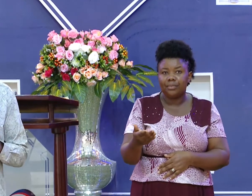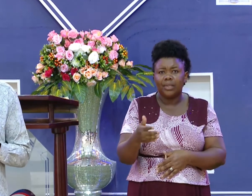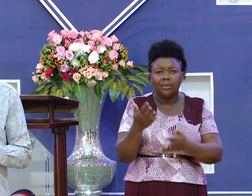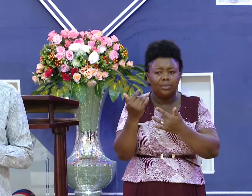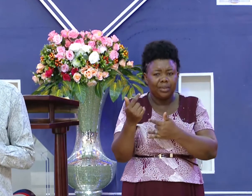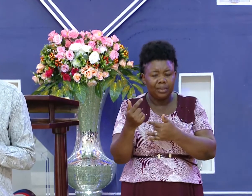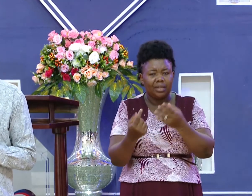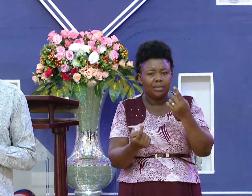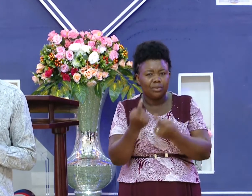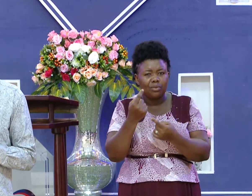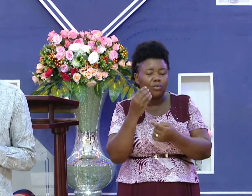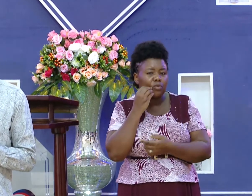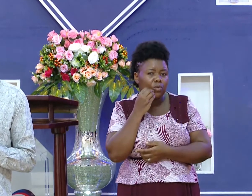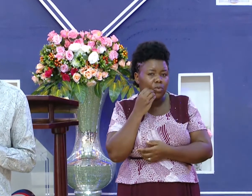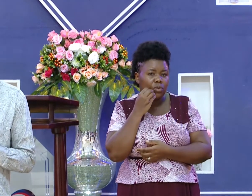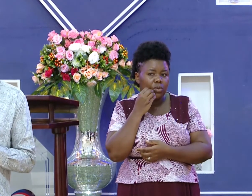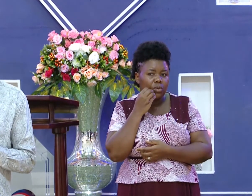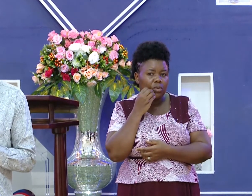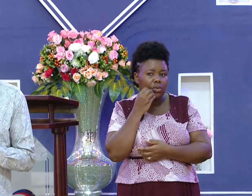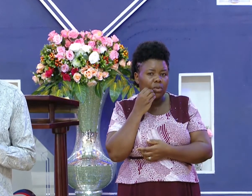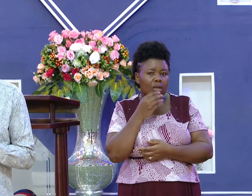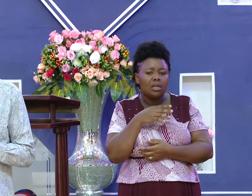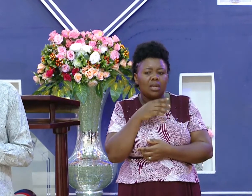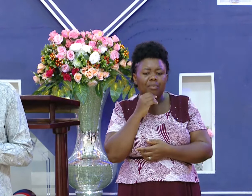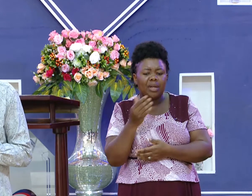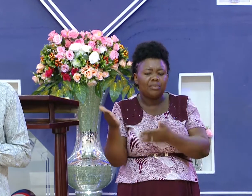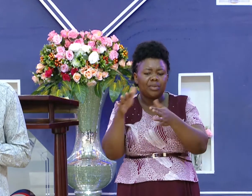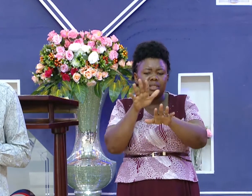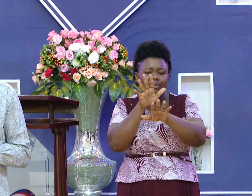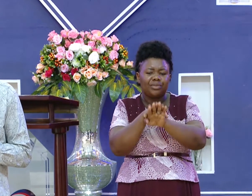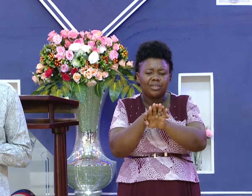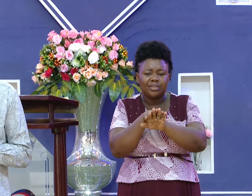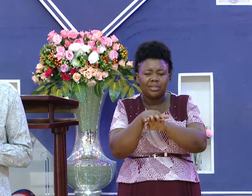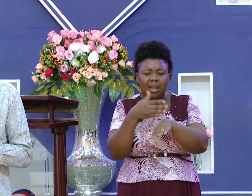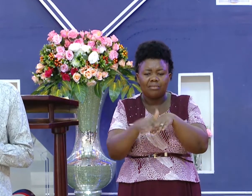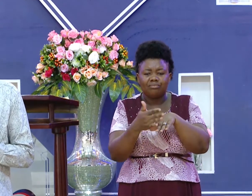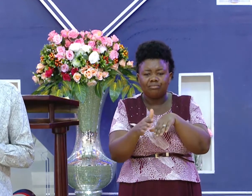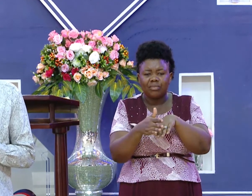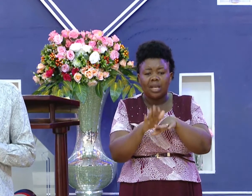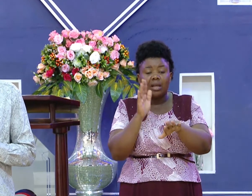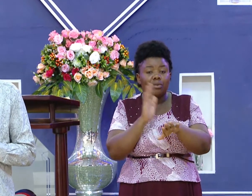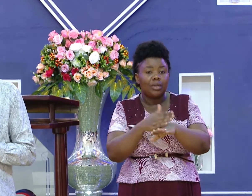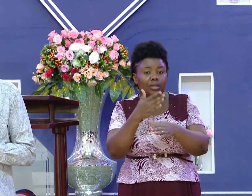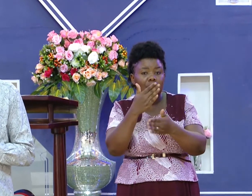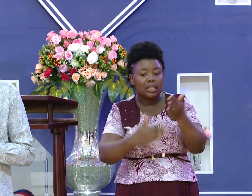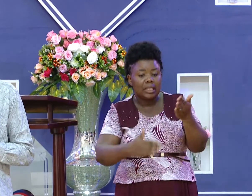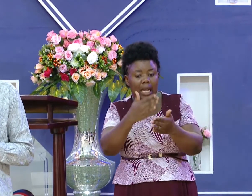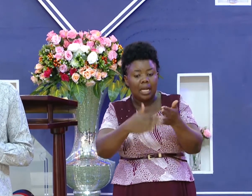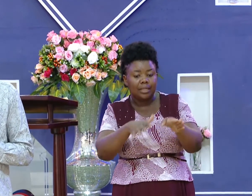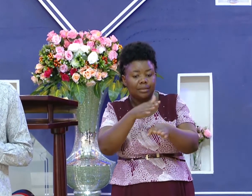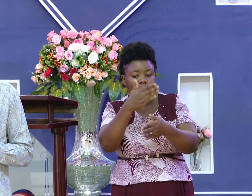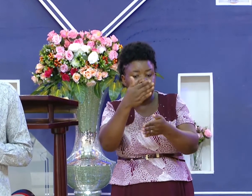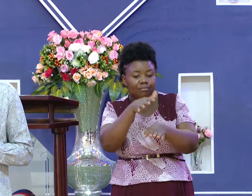here, go home, they cook food. The man to buy his fish, and as you're